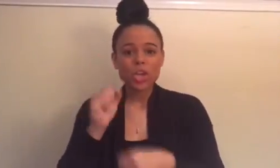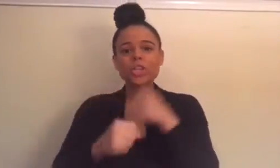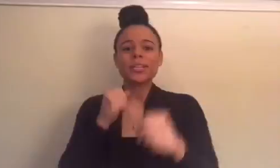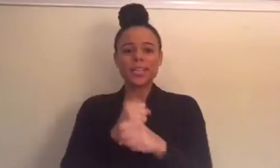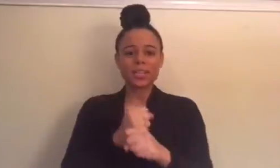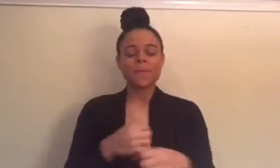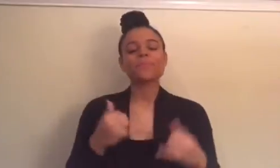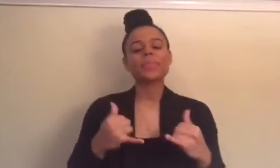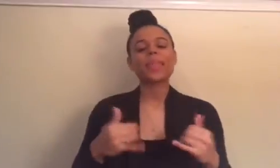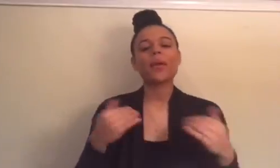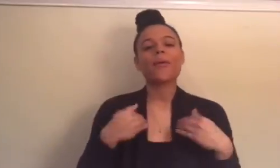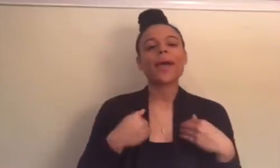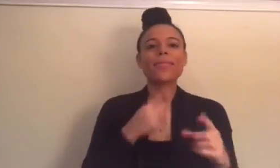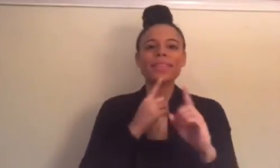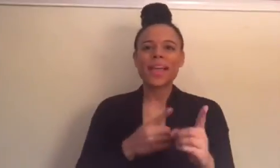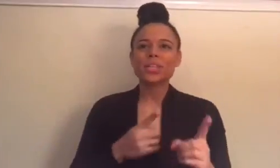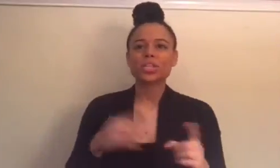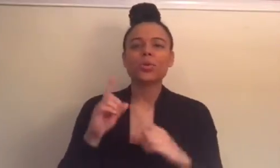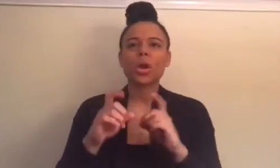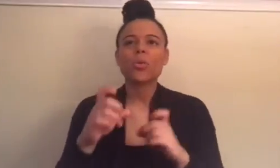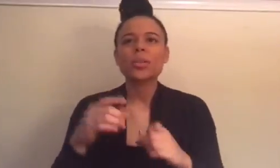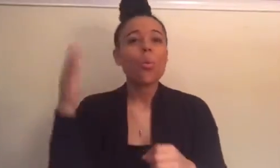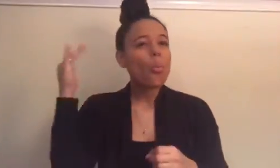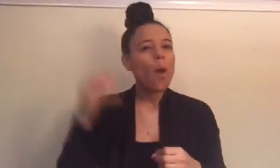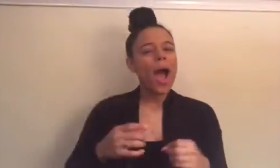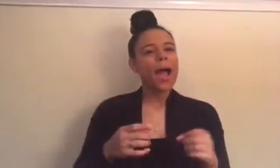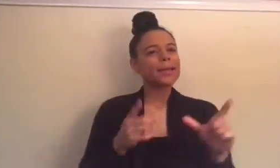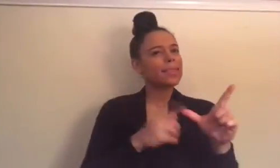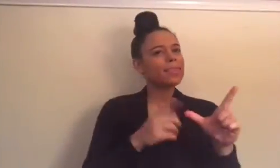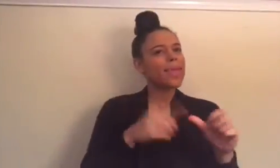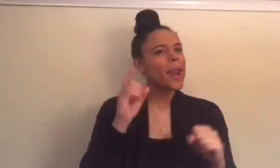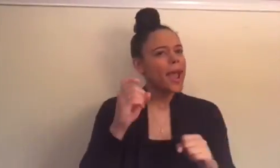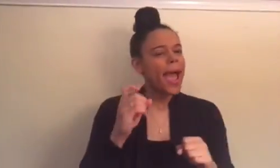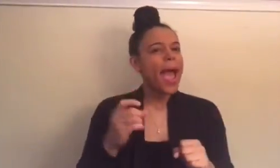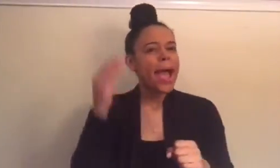is the unknown because you can't say sh in Spanish.